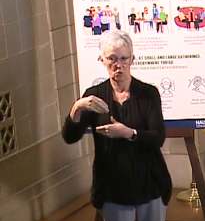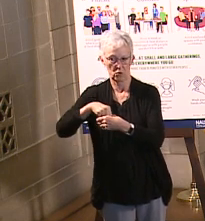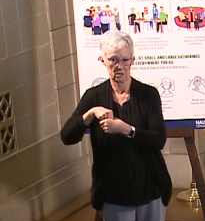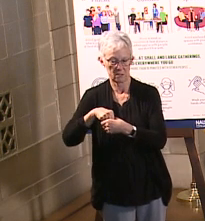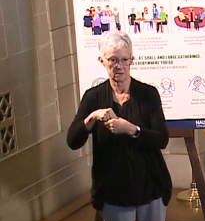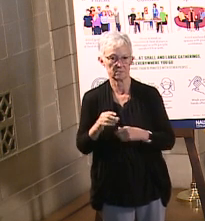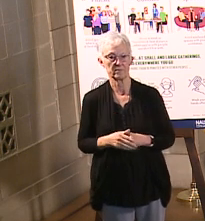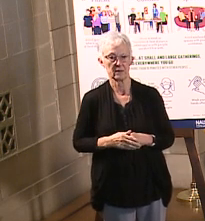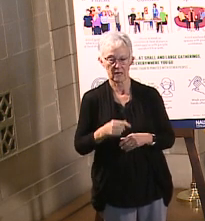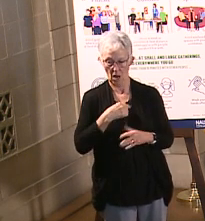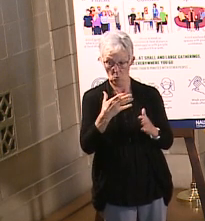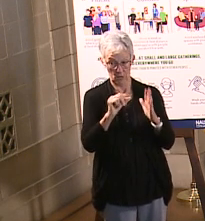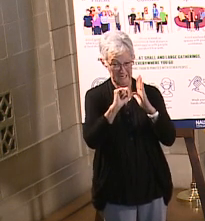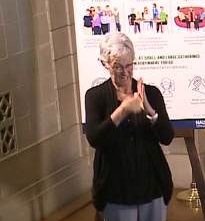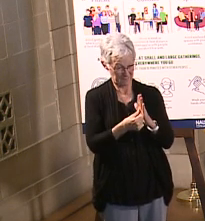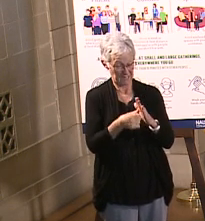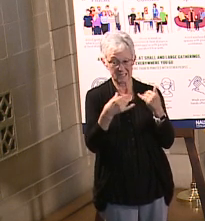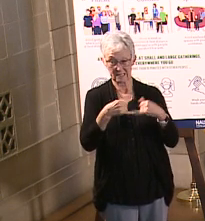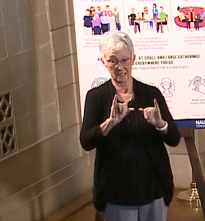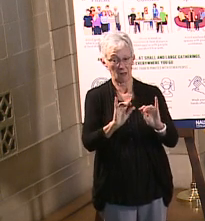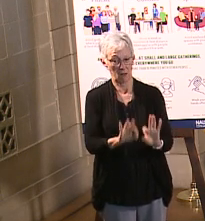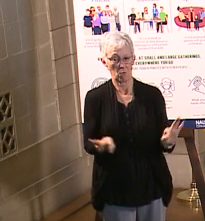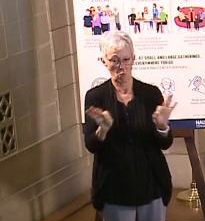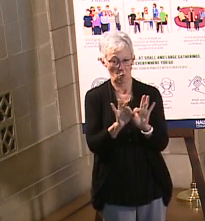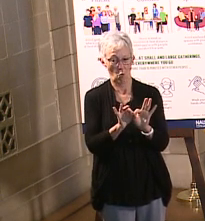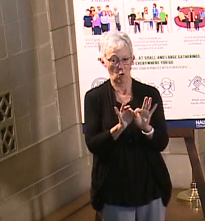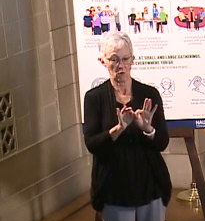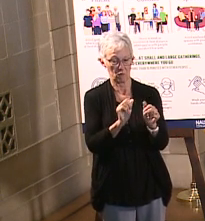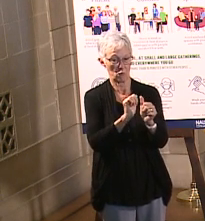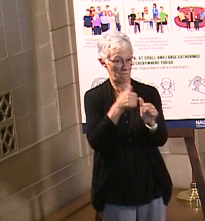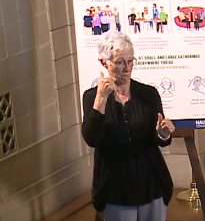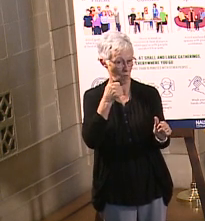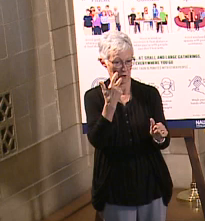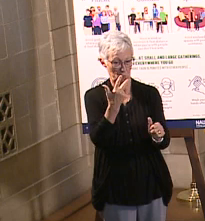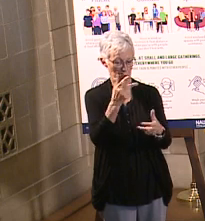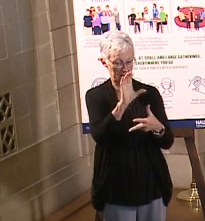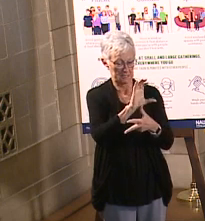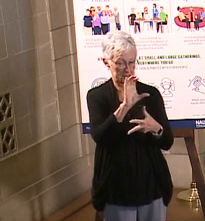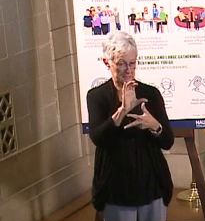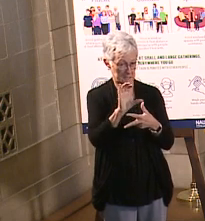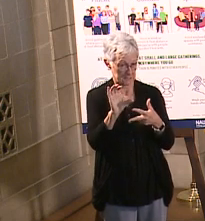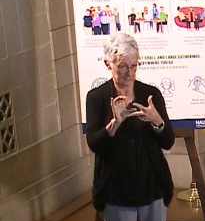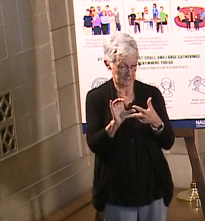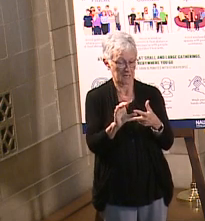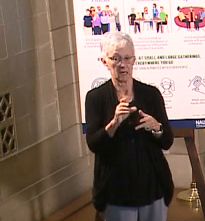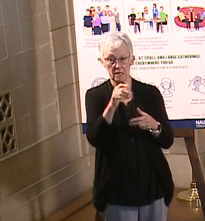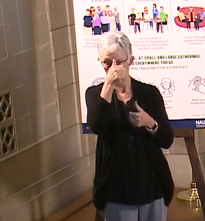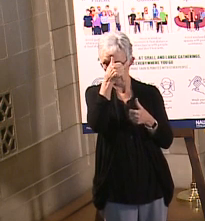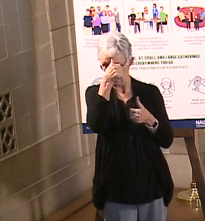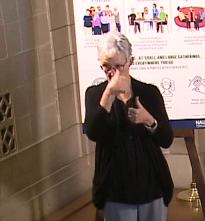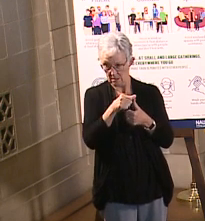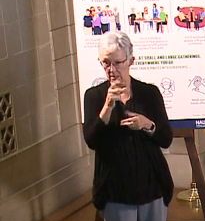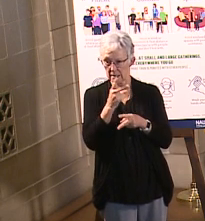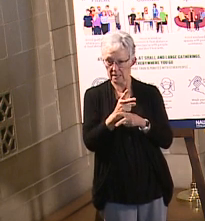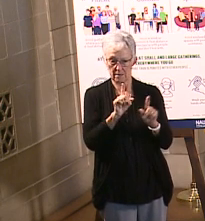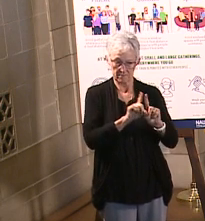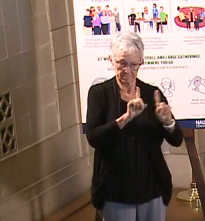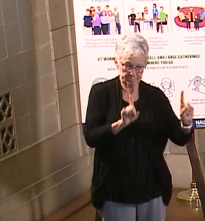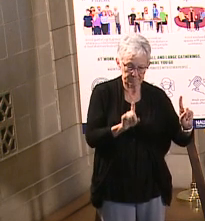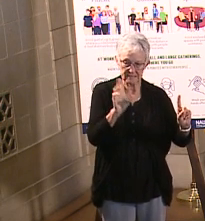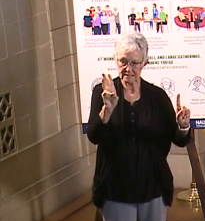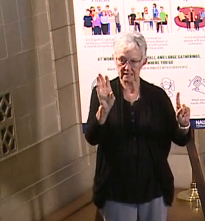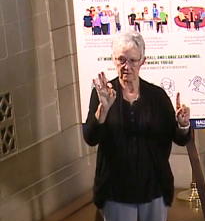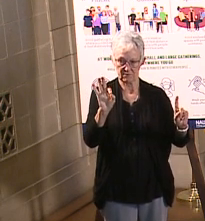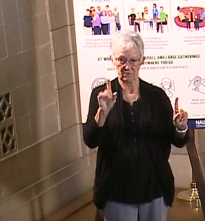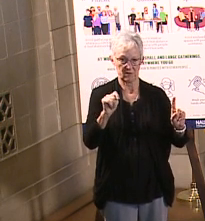3 C's: crowded spaces, close contacts, and confined spaces. Remember to maintain 6 feet of distance when you're with people outside of your